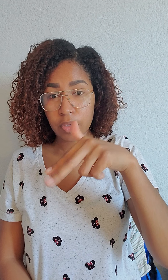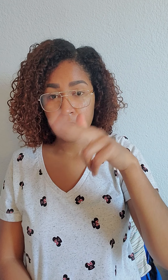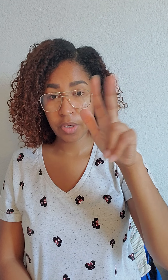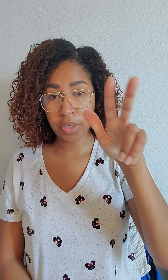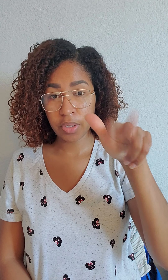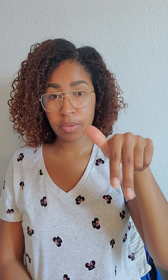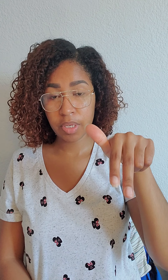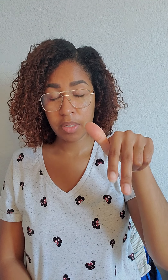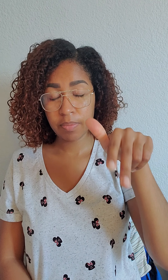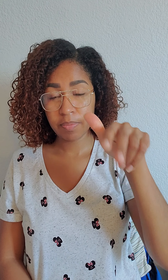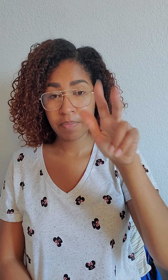33,